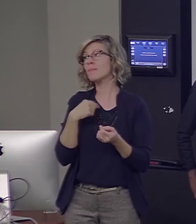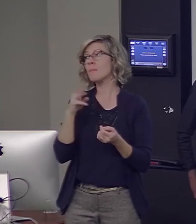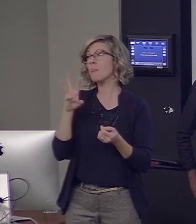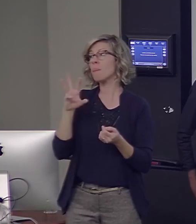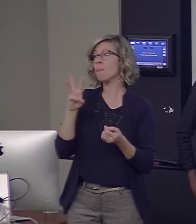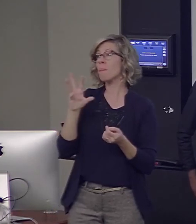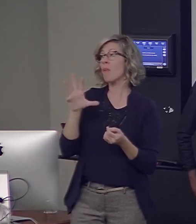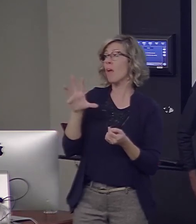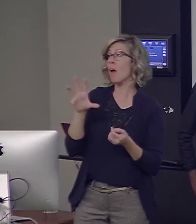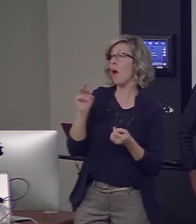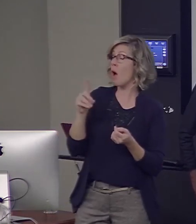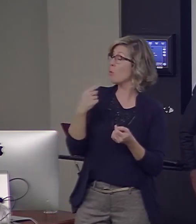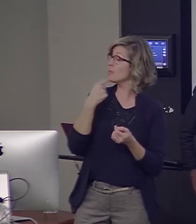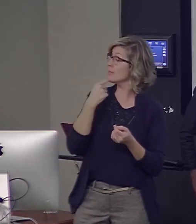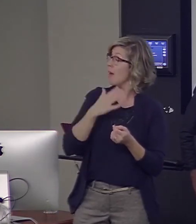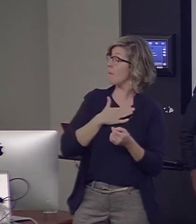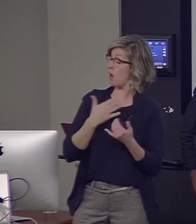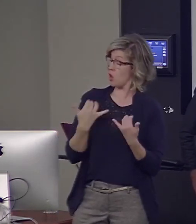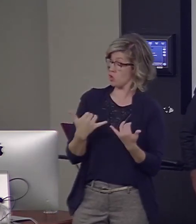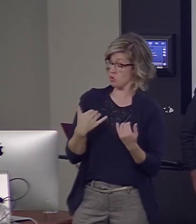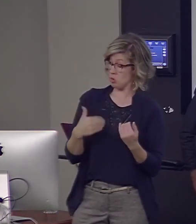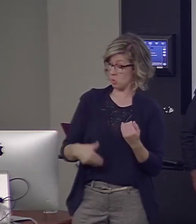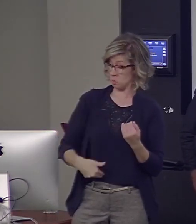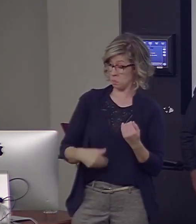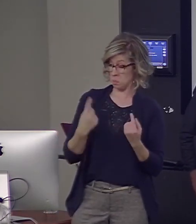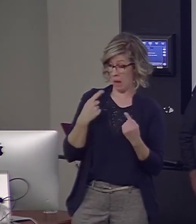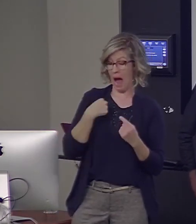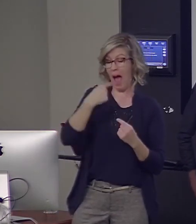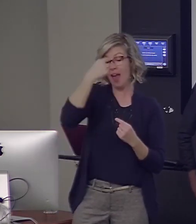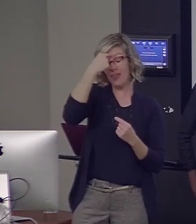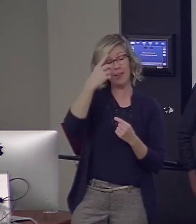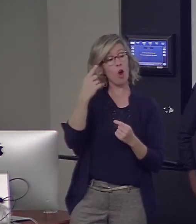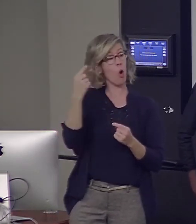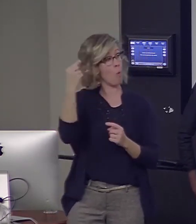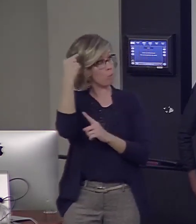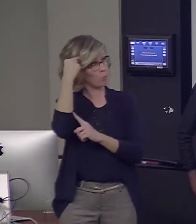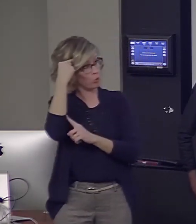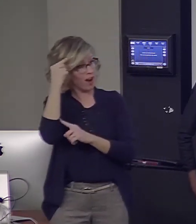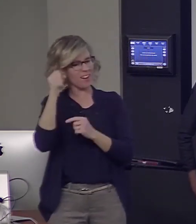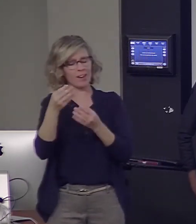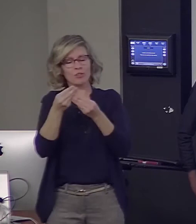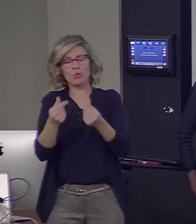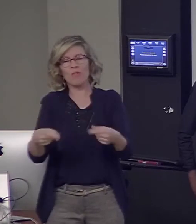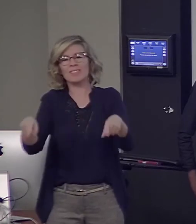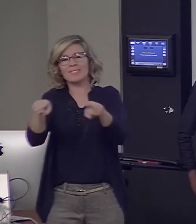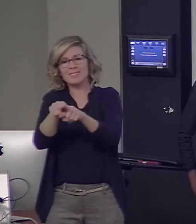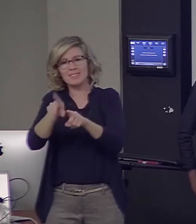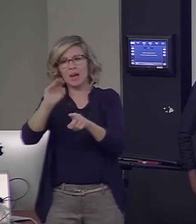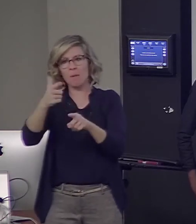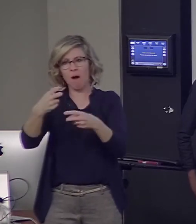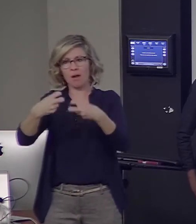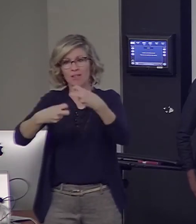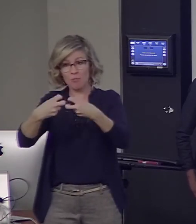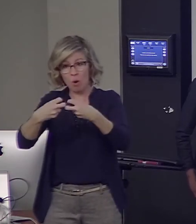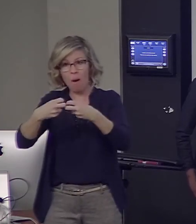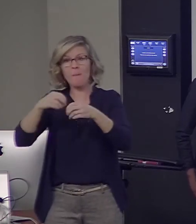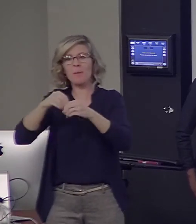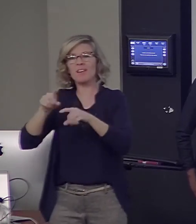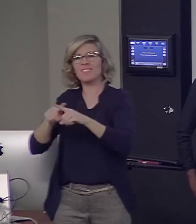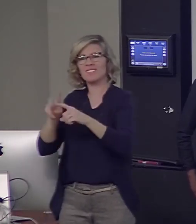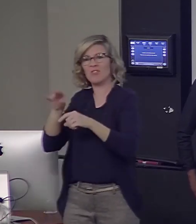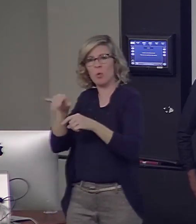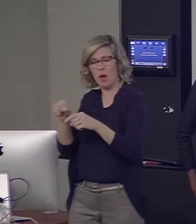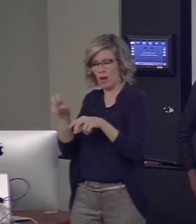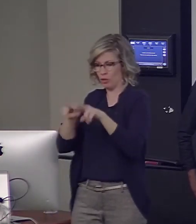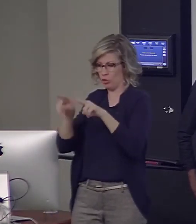current intuition is that the brain can solve the same cognitive problem in different neural ways, that you